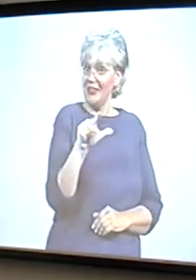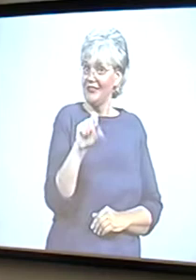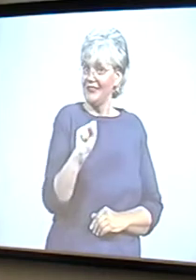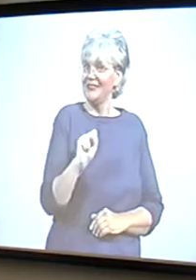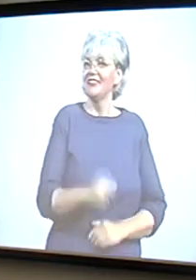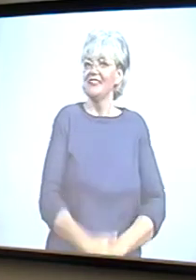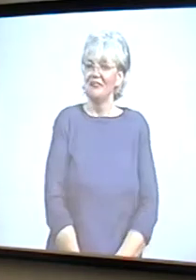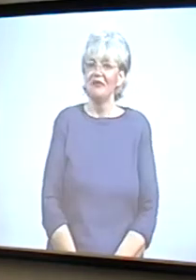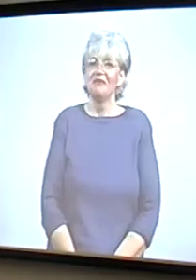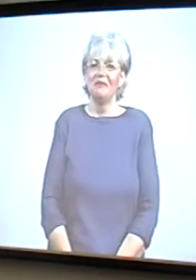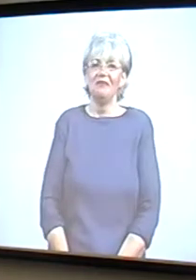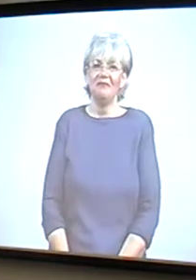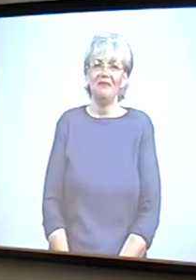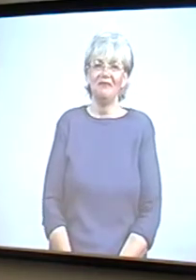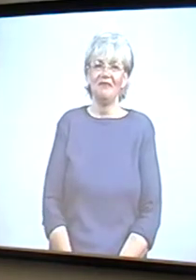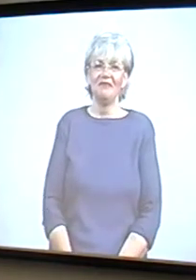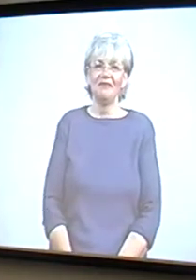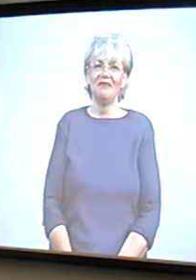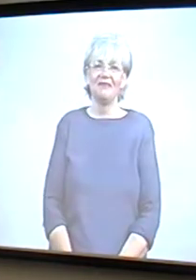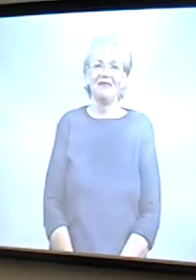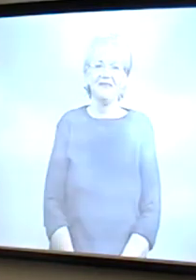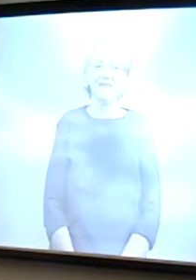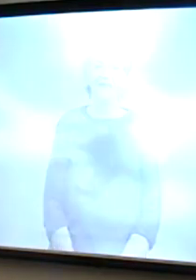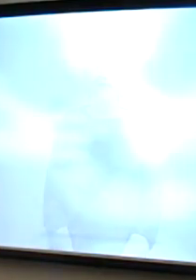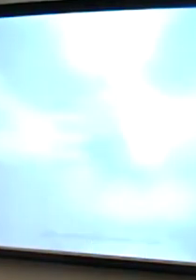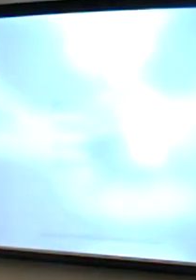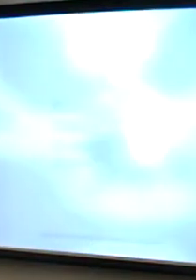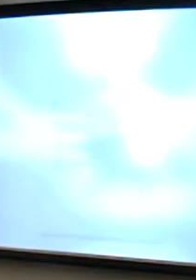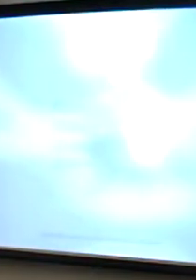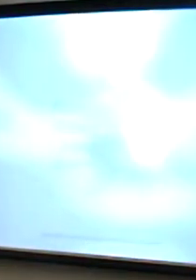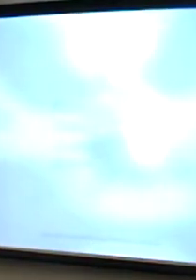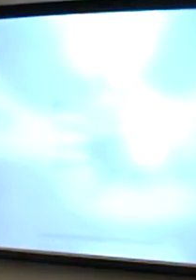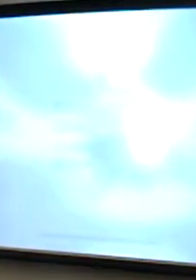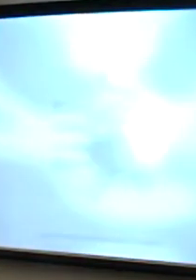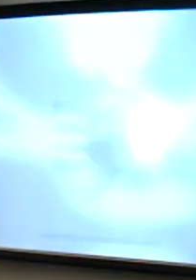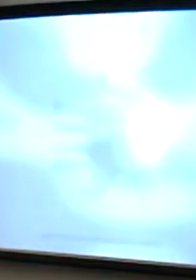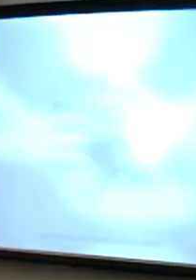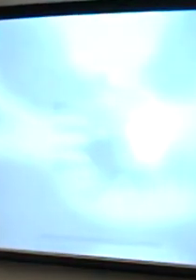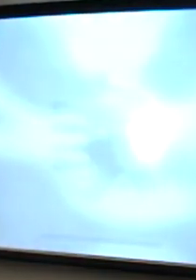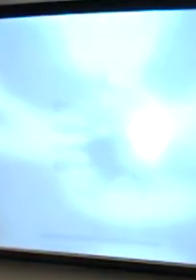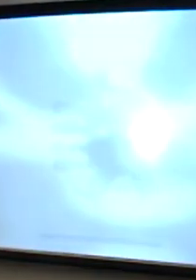So that's the interesting story about dogs.